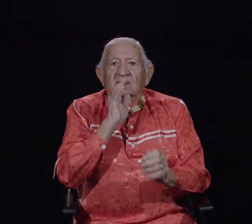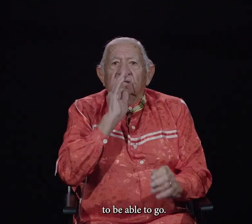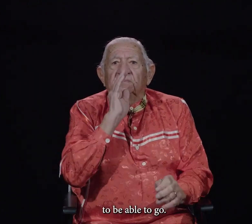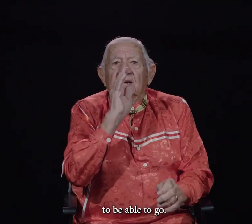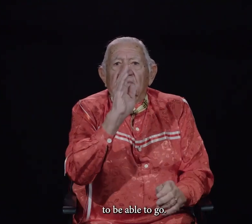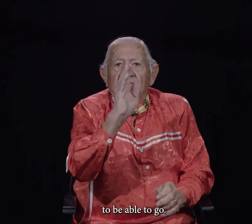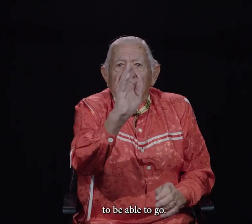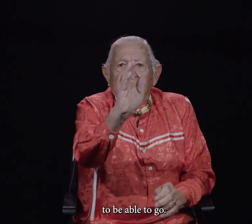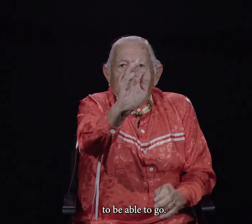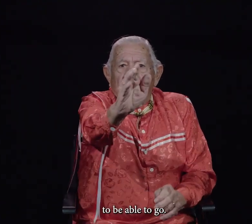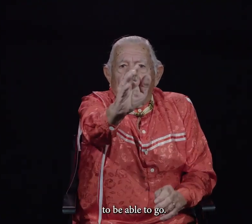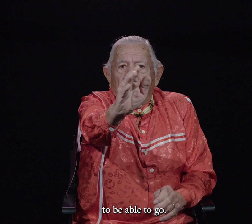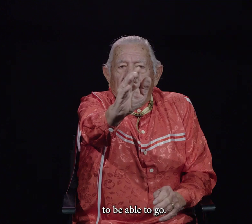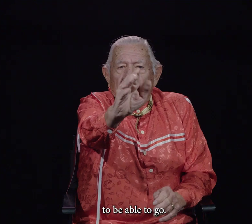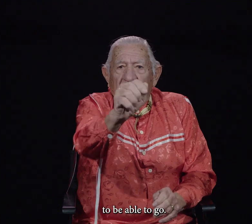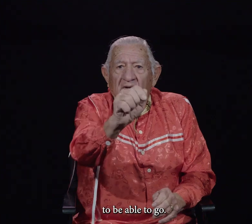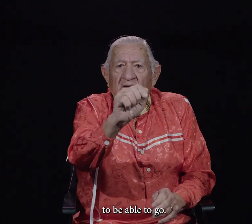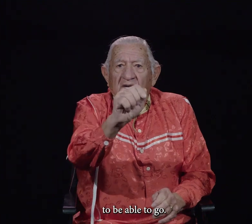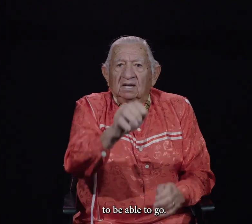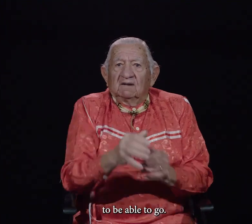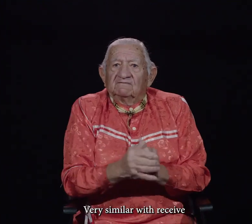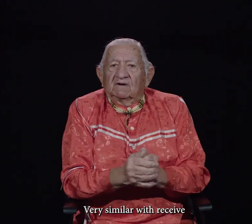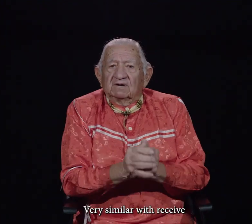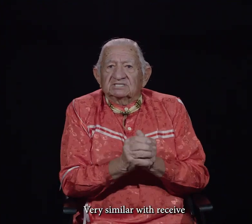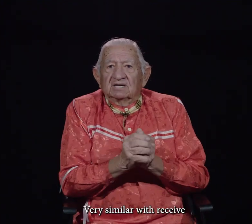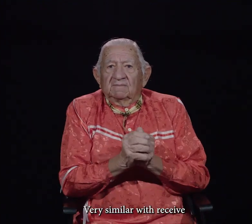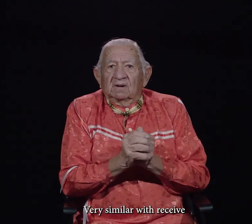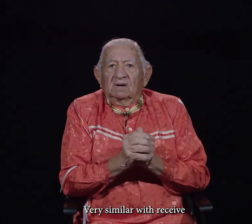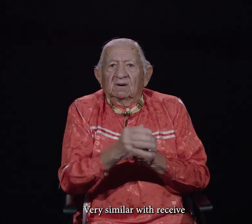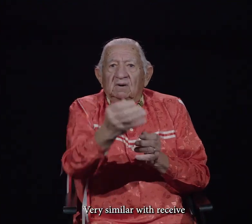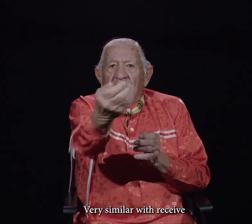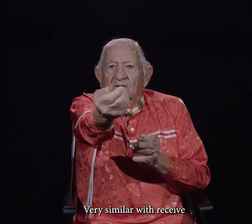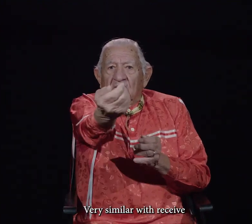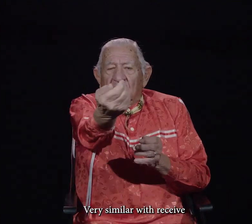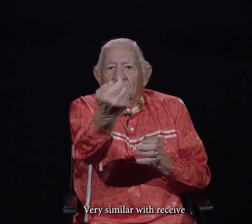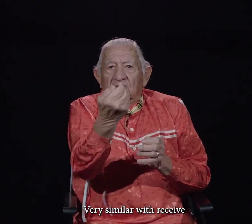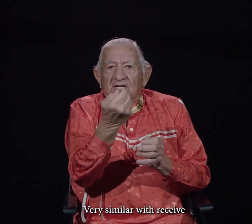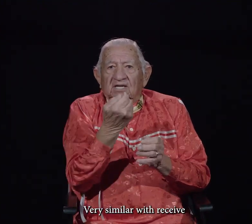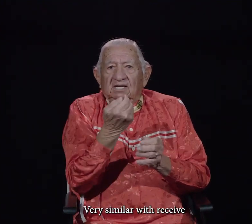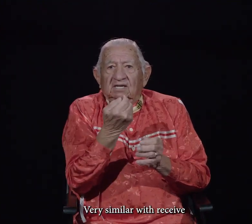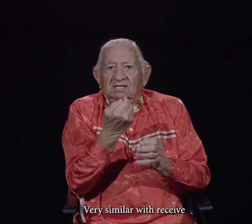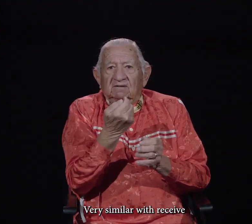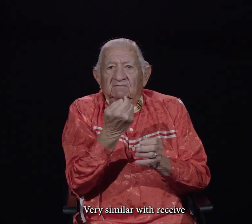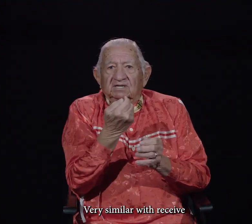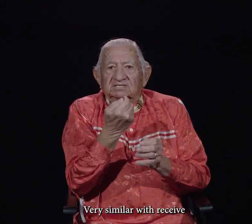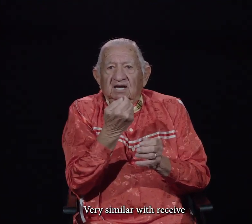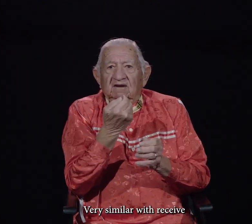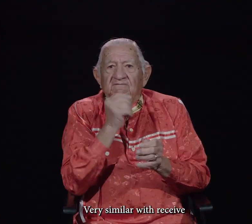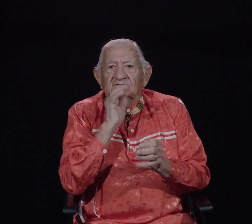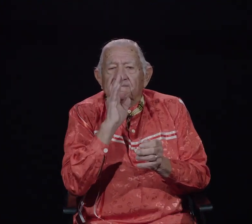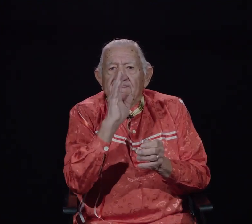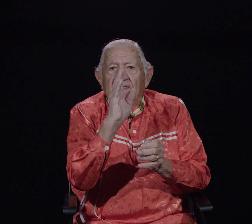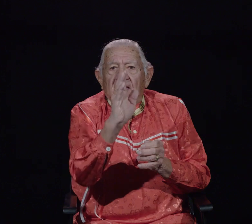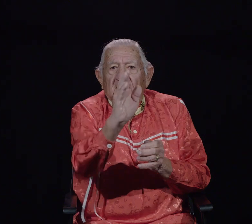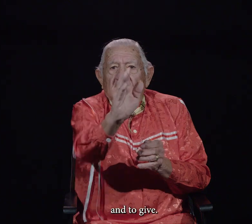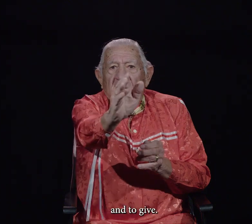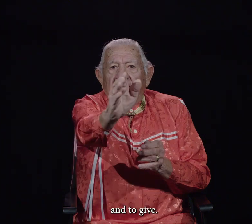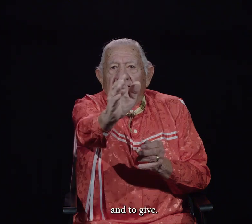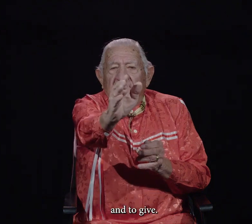to be able to go. Very similar with receive and